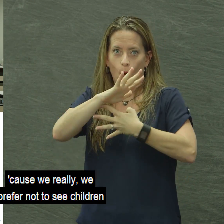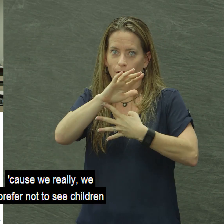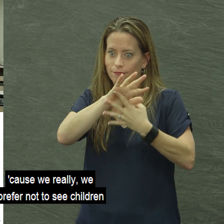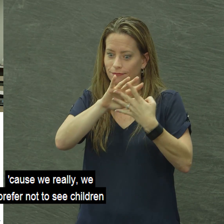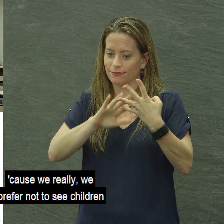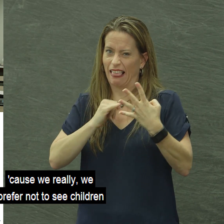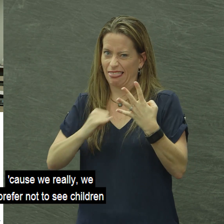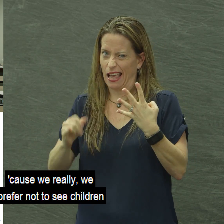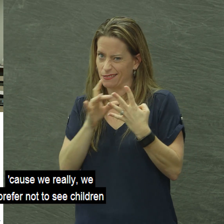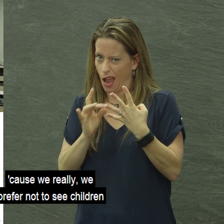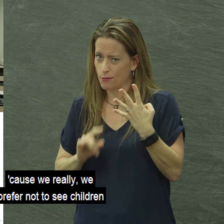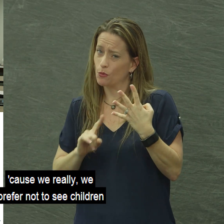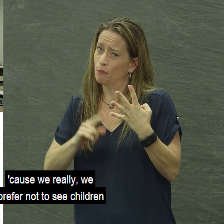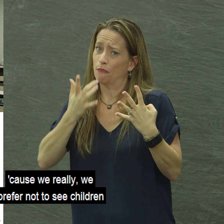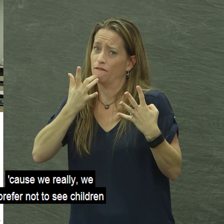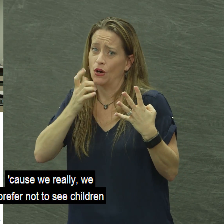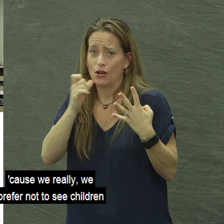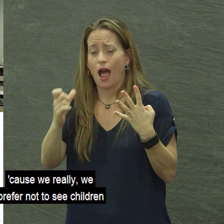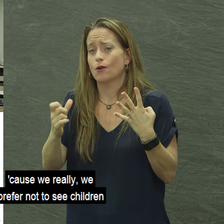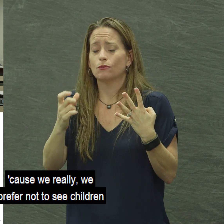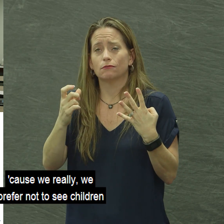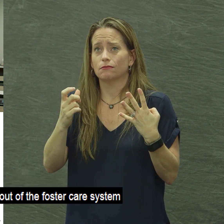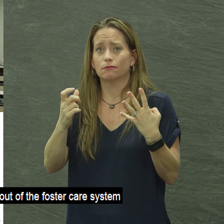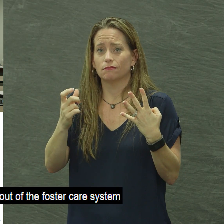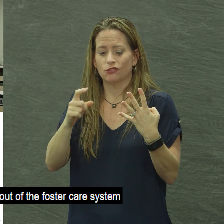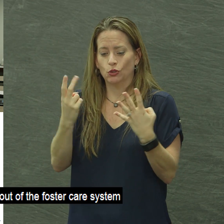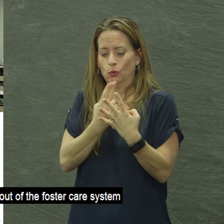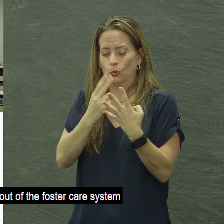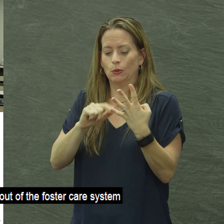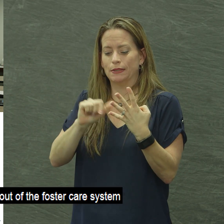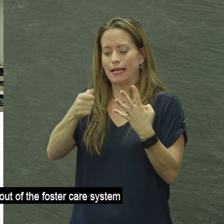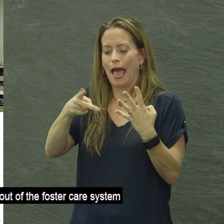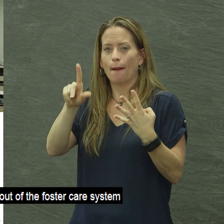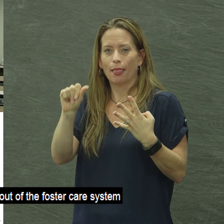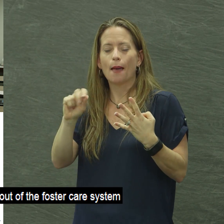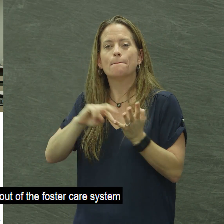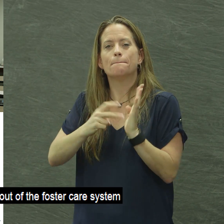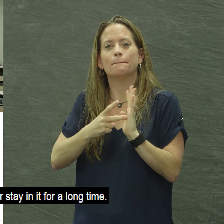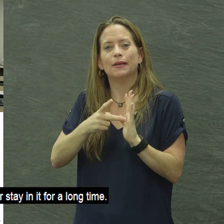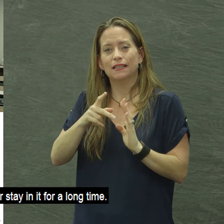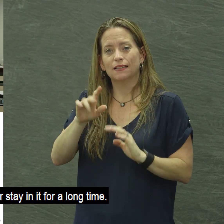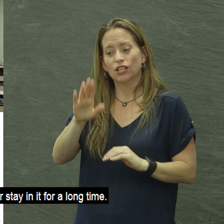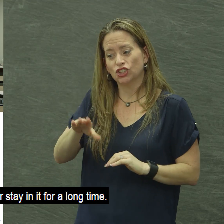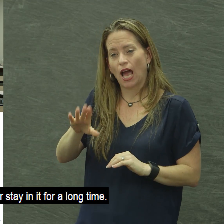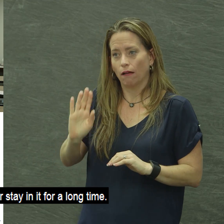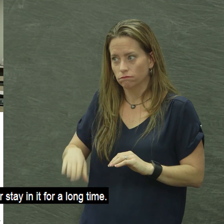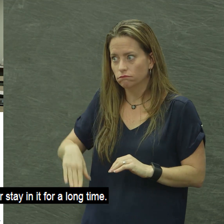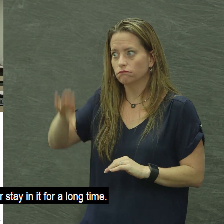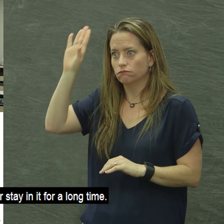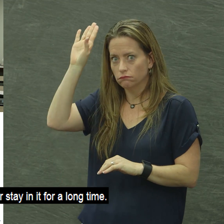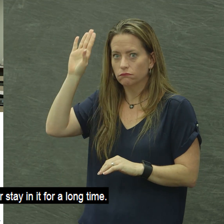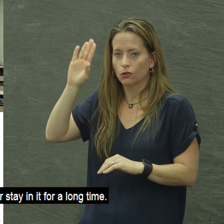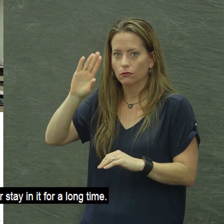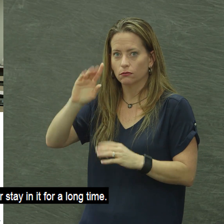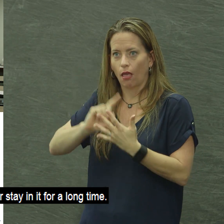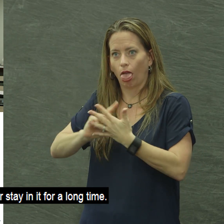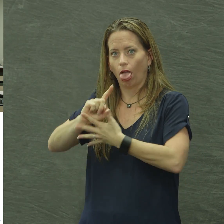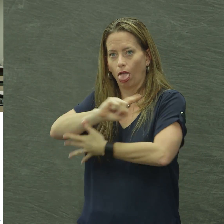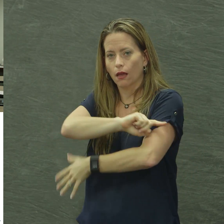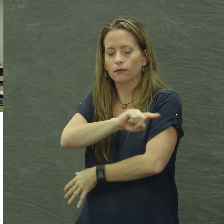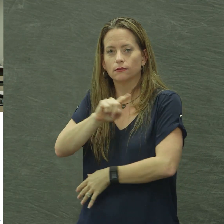because we prefer not to see children age out of the foster care system or stay in it for a long